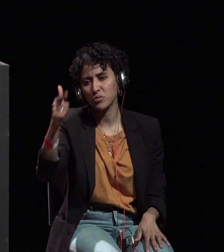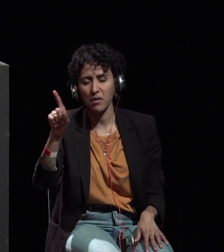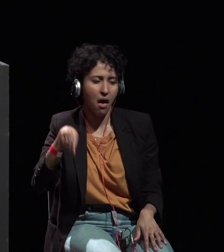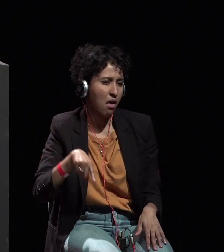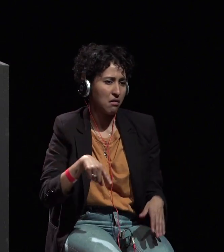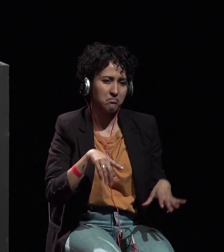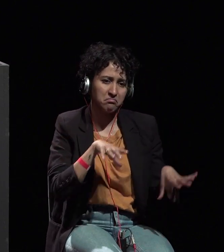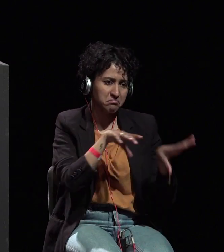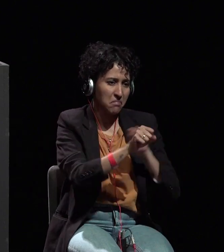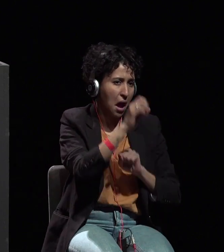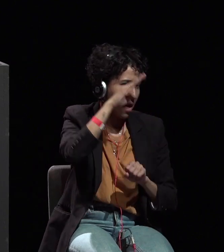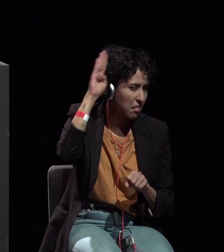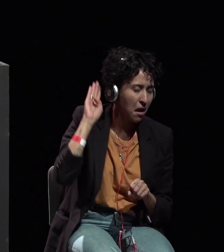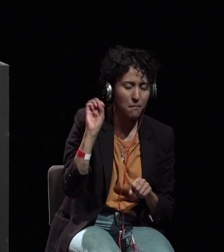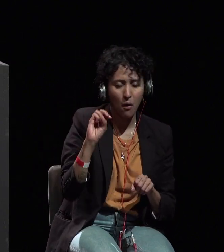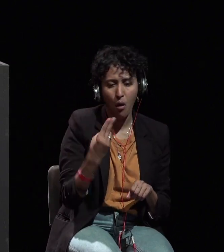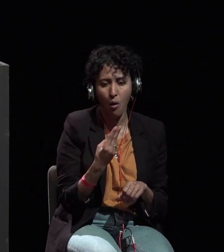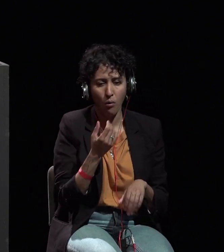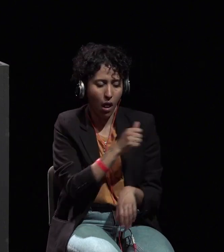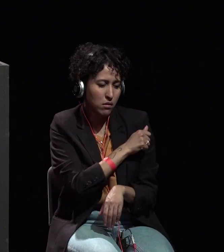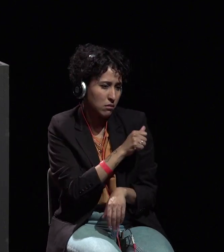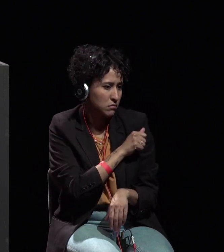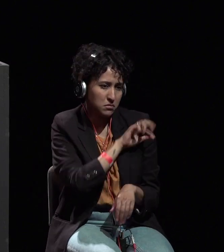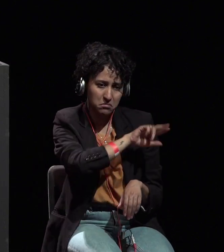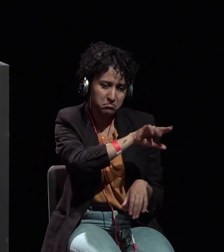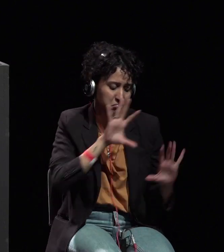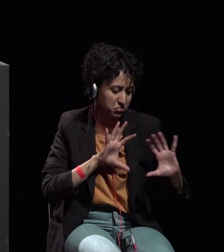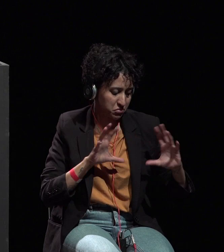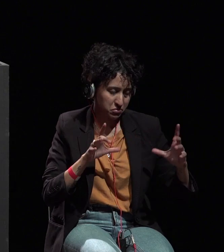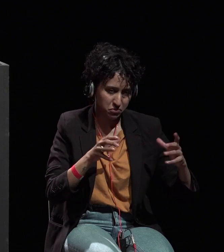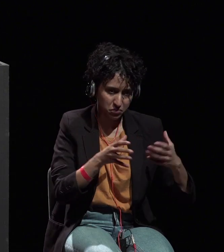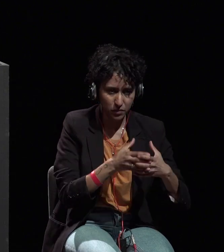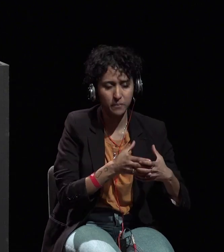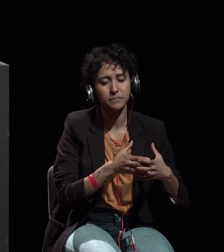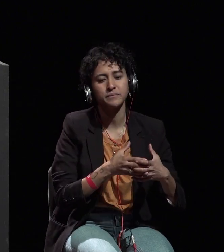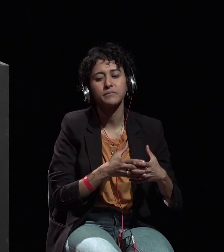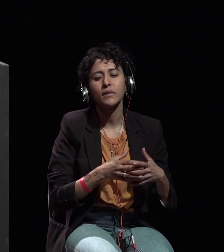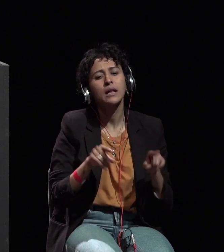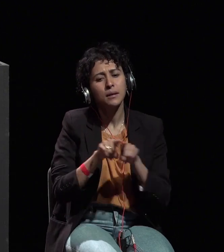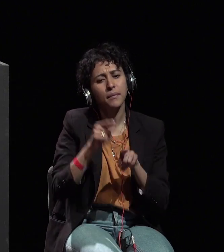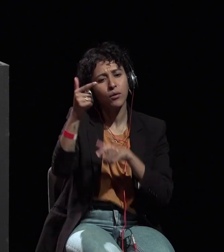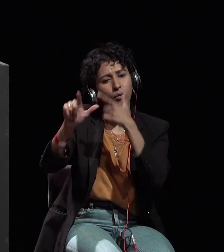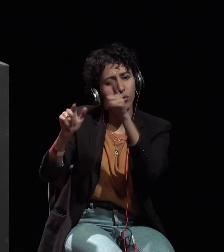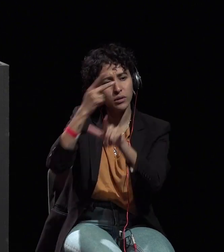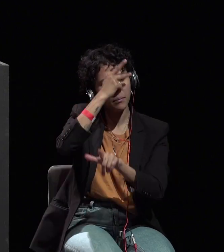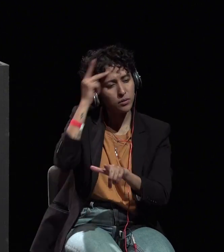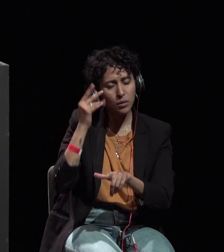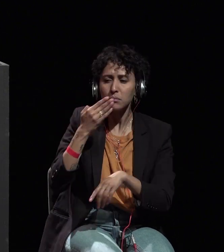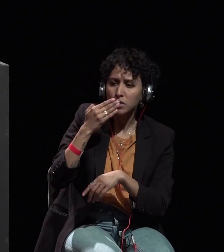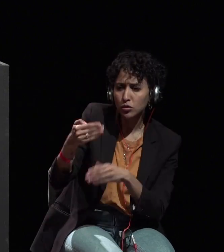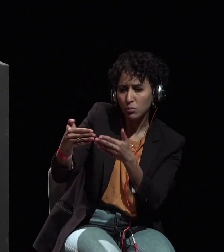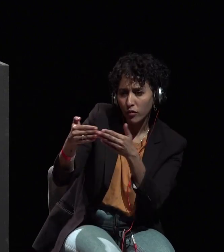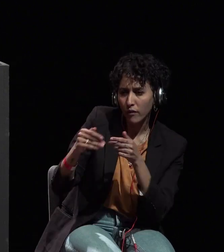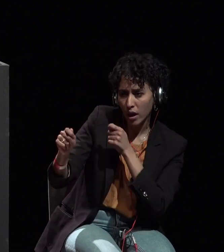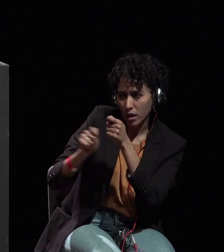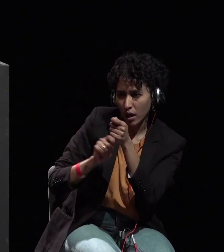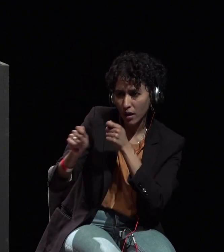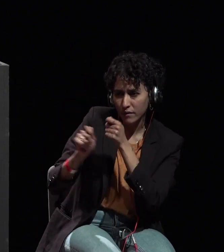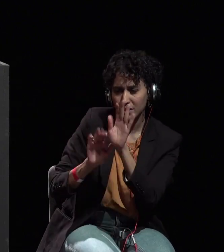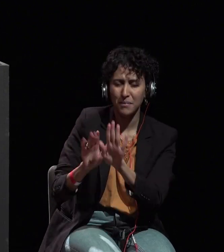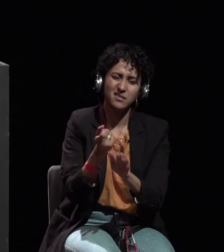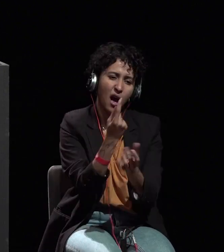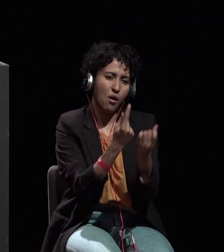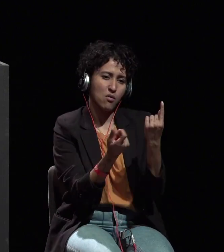I should say that we asked many, many more people for interviews than the number who finally appeared in the show. And we decided that because